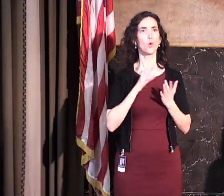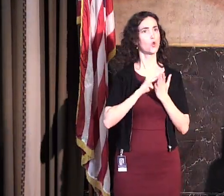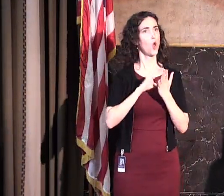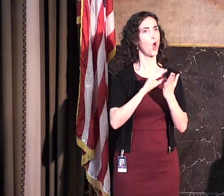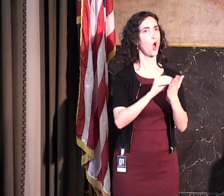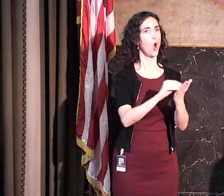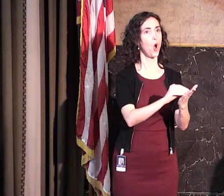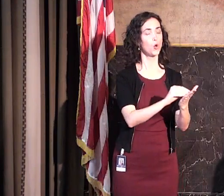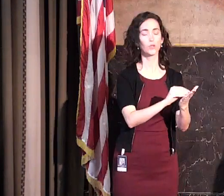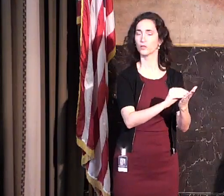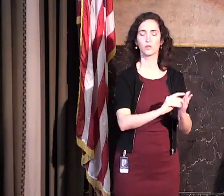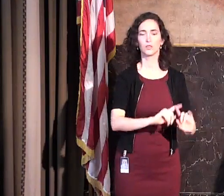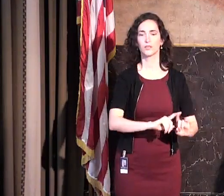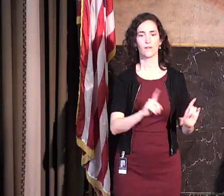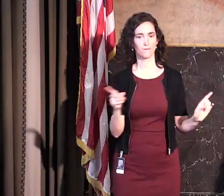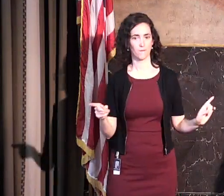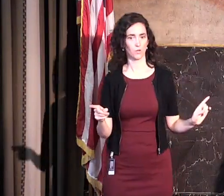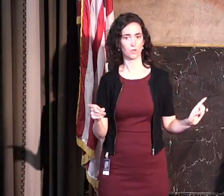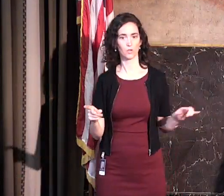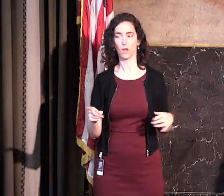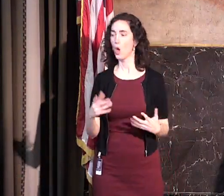summer because it's killing us.